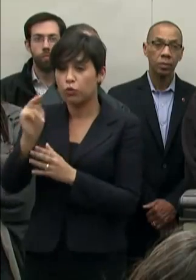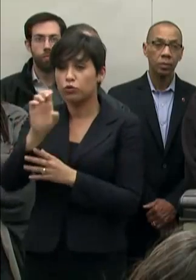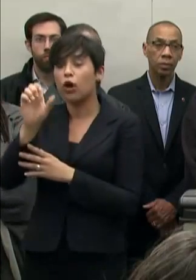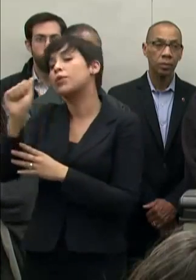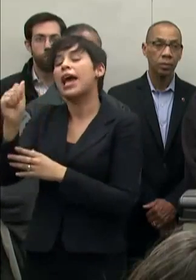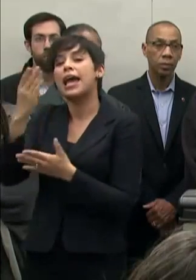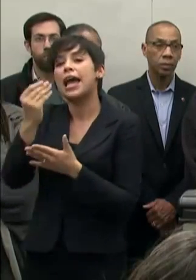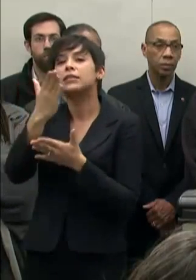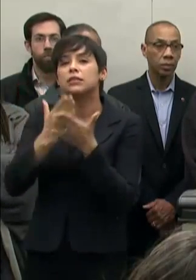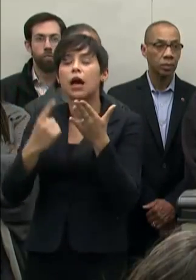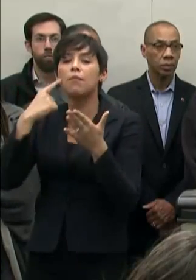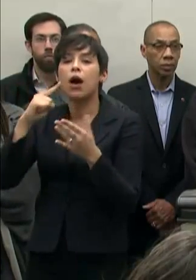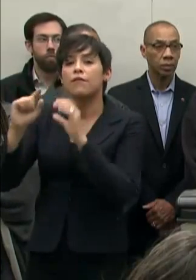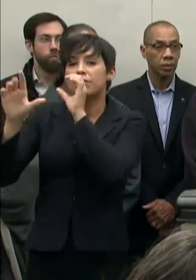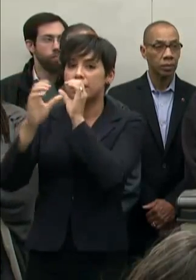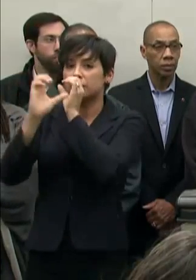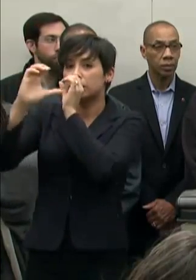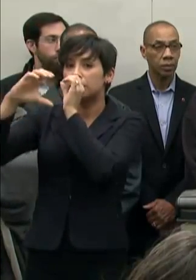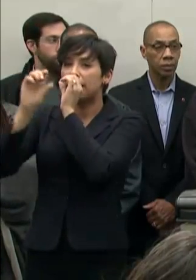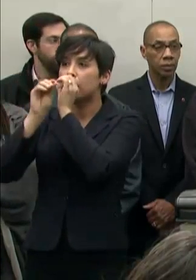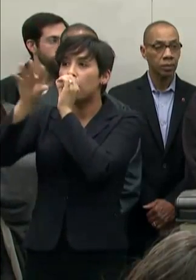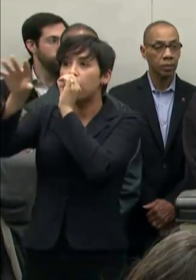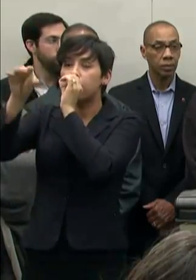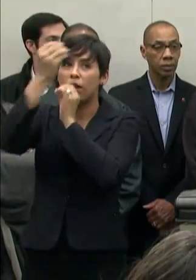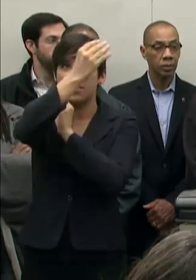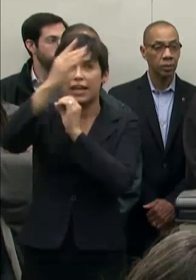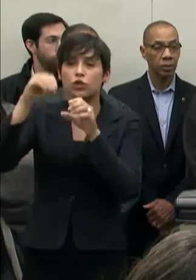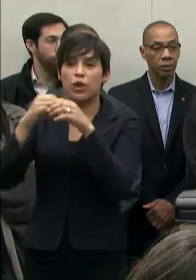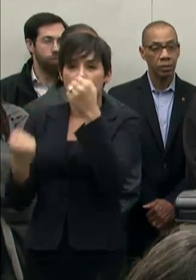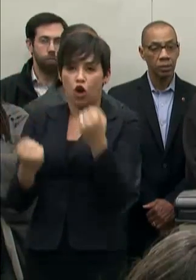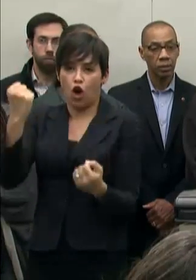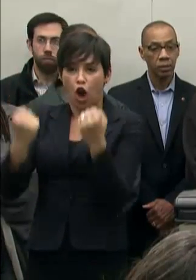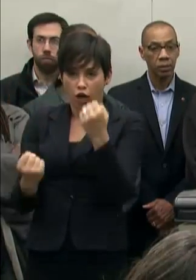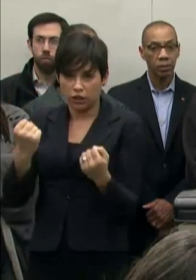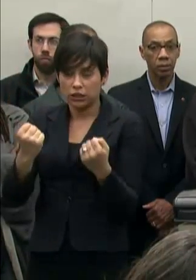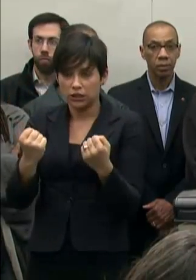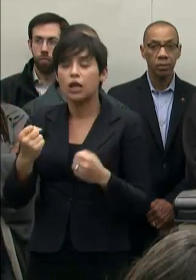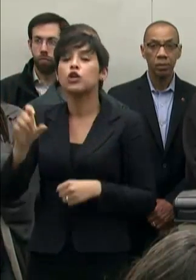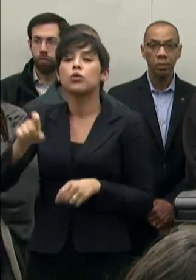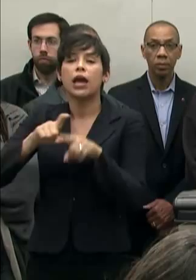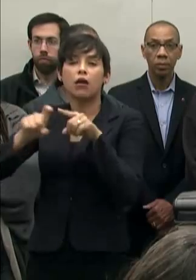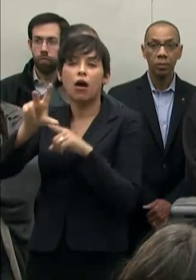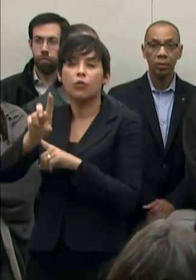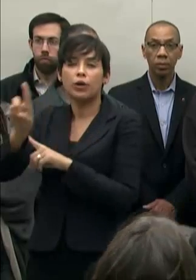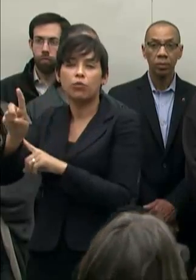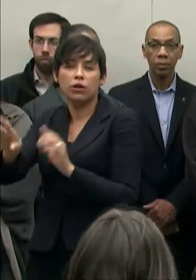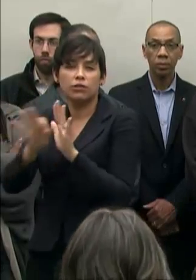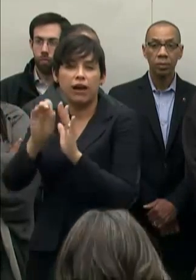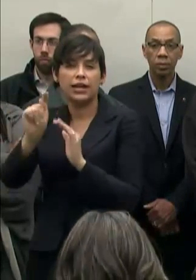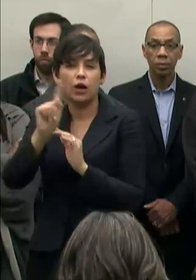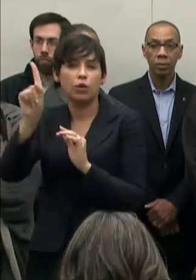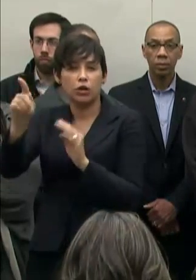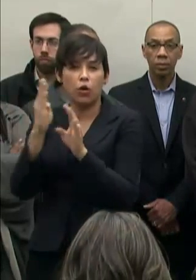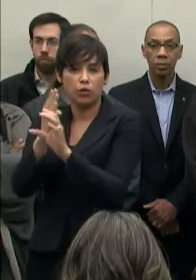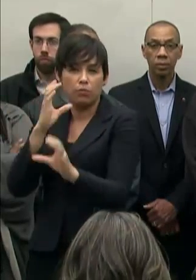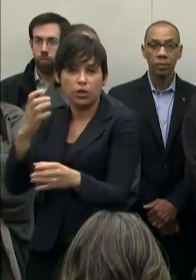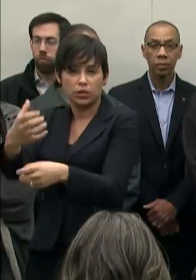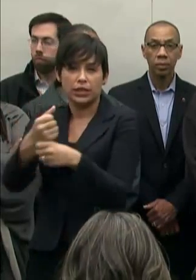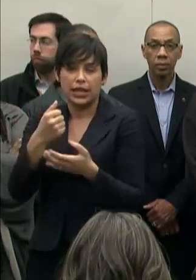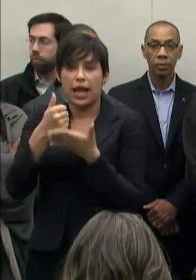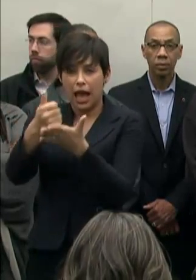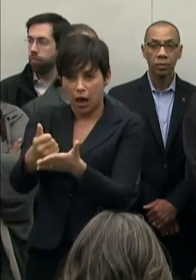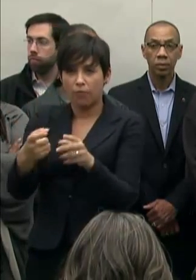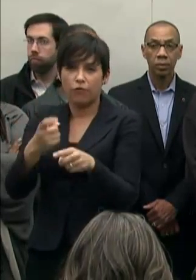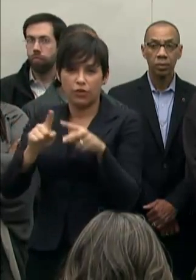in some of the squad cars. Residents can also call 311 to find out where to get to those buses and to get help with evacuation. As I